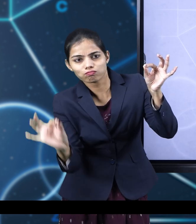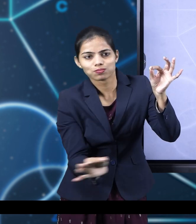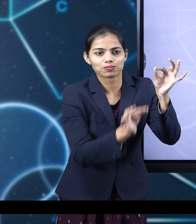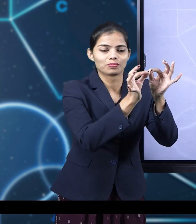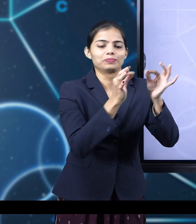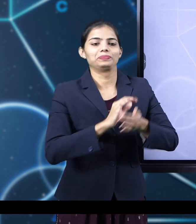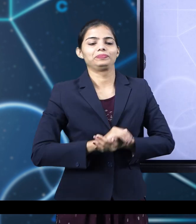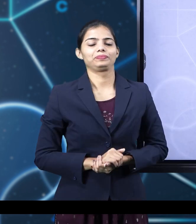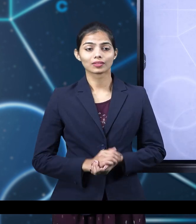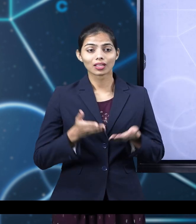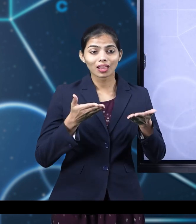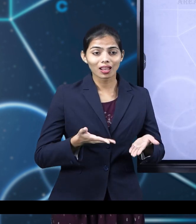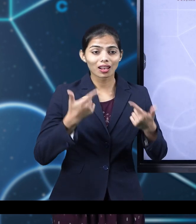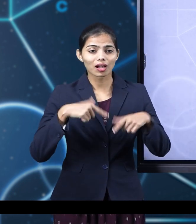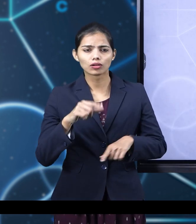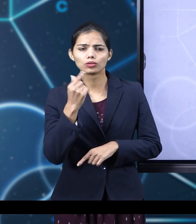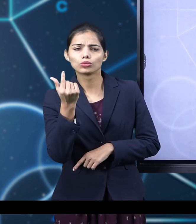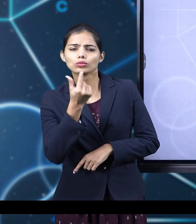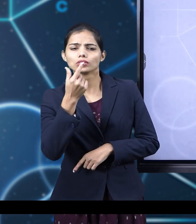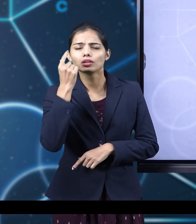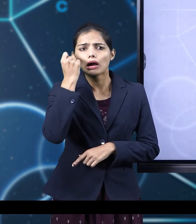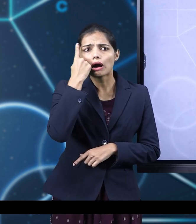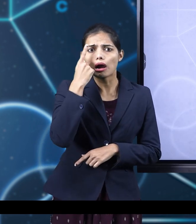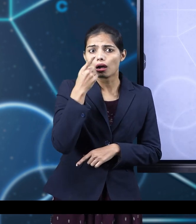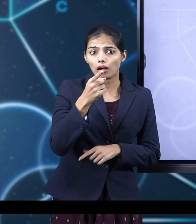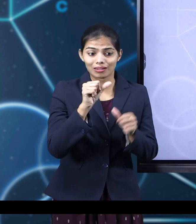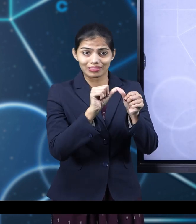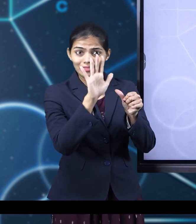boundary. Now, let us understand what is area.